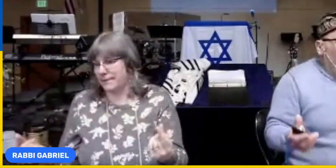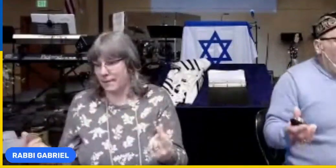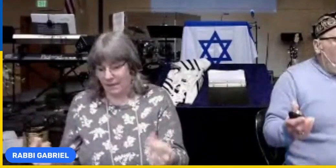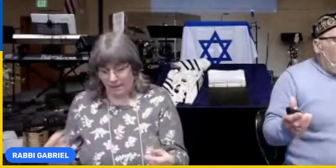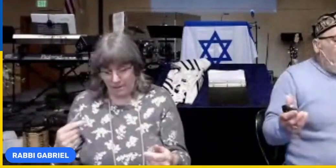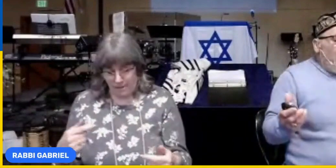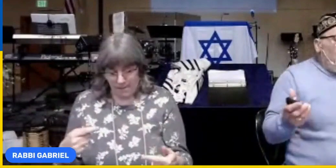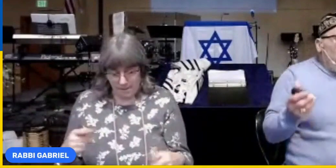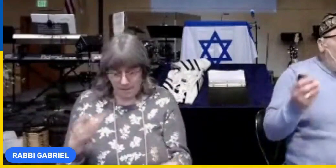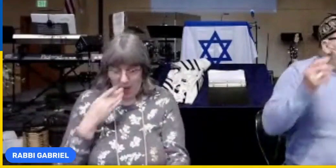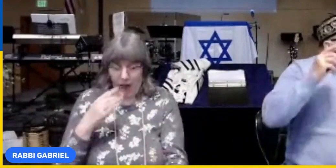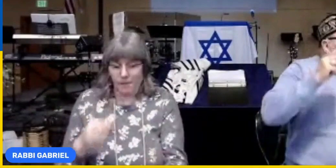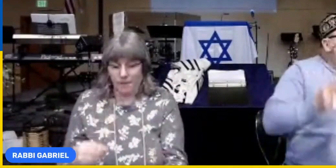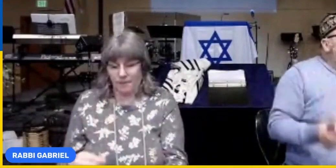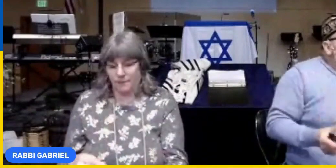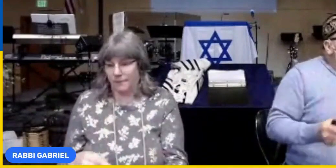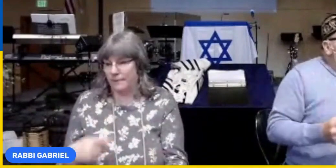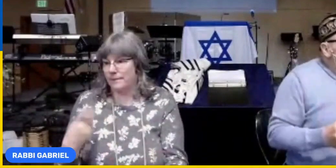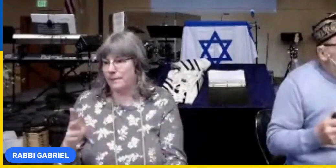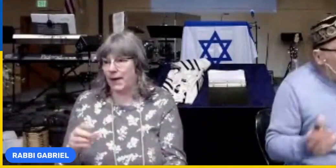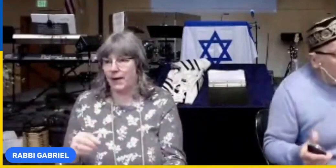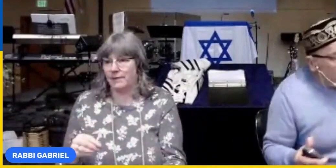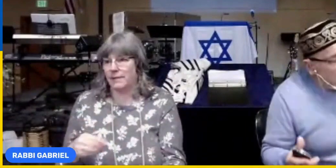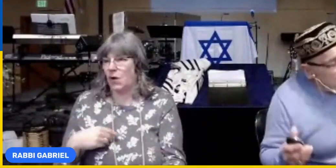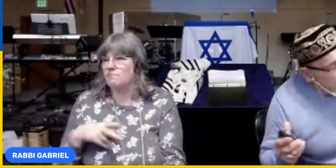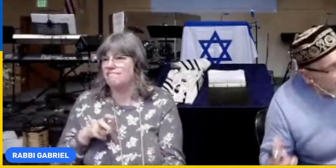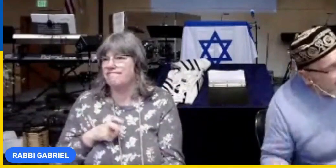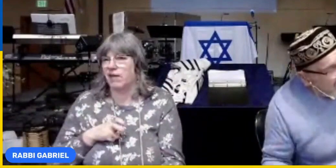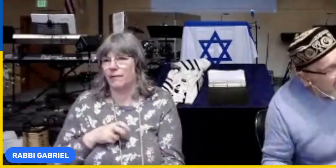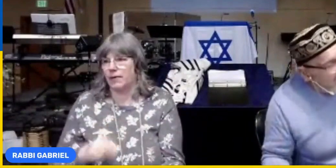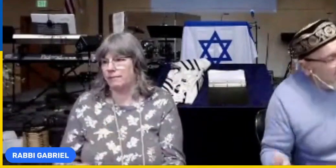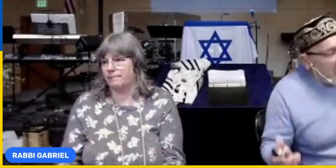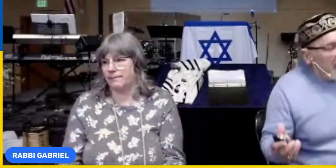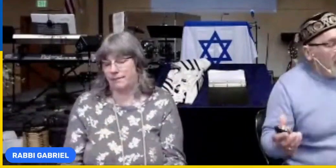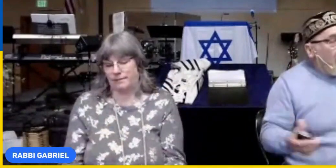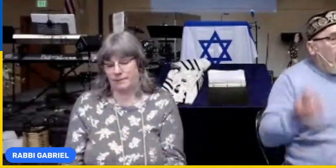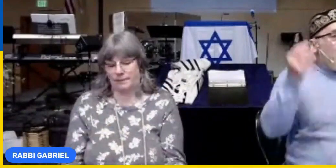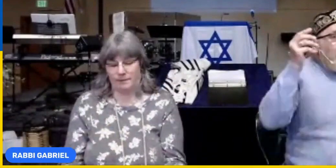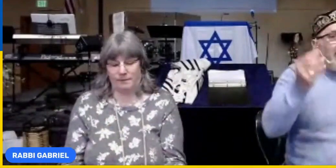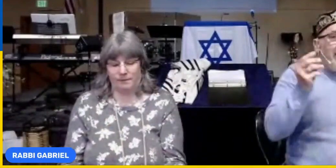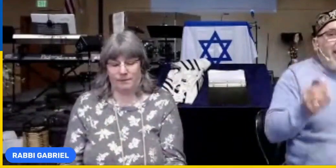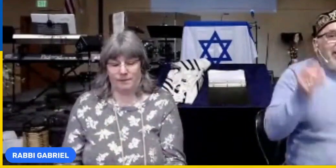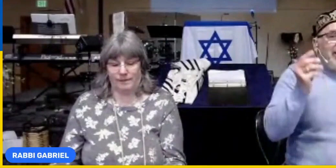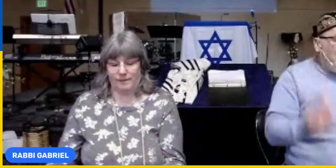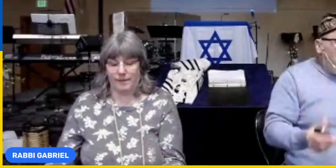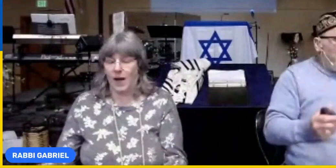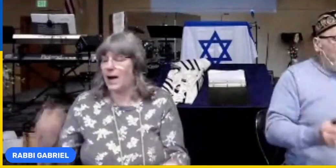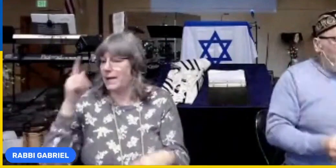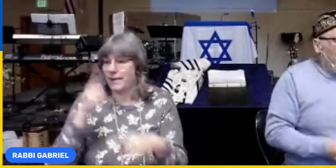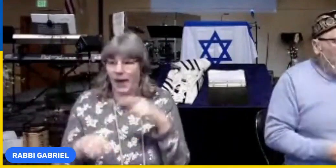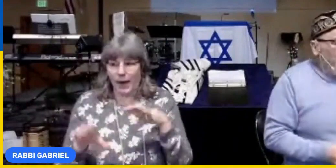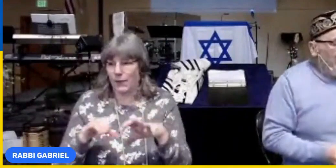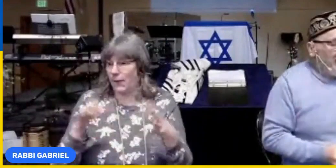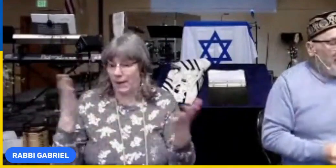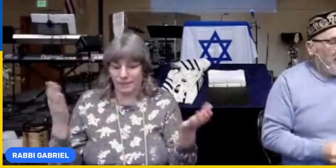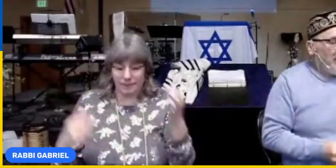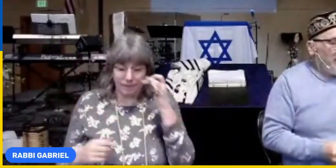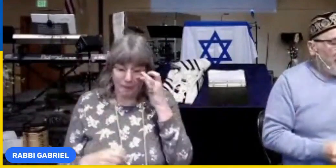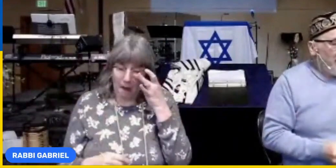revenge, while all the while adhering to a proper sense of justice, but we can't do it.